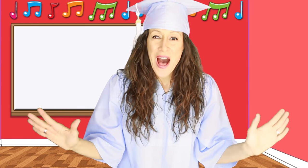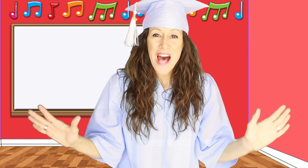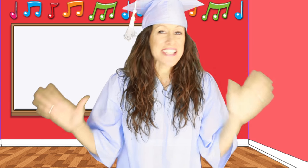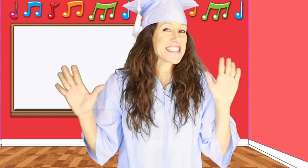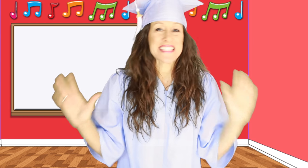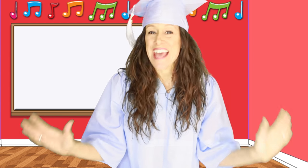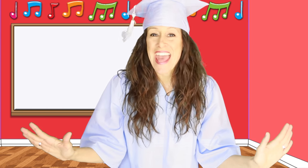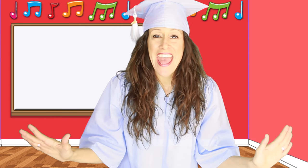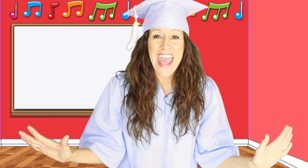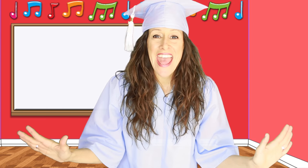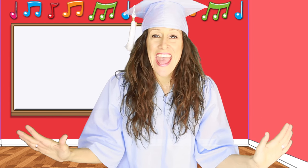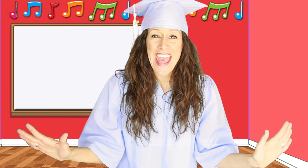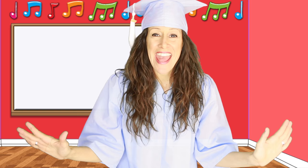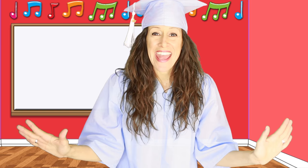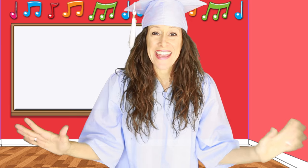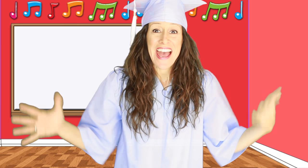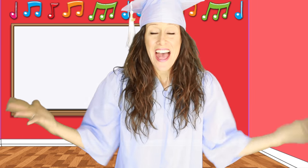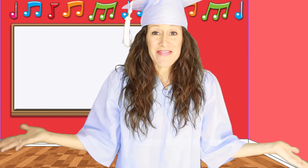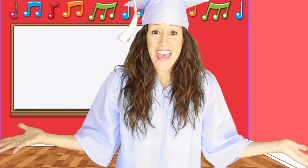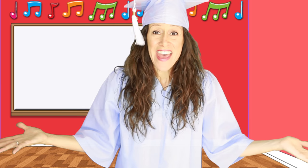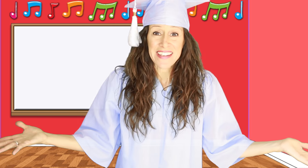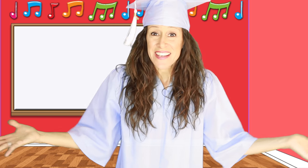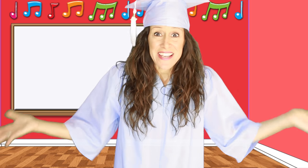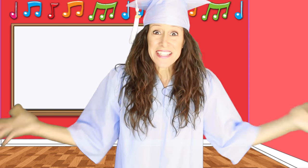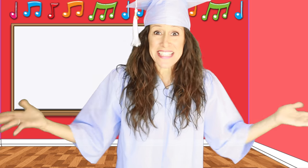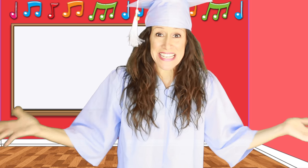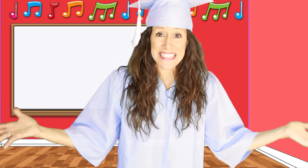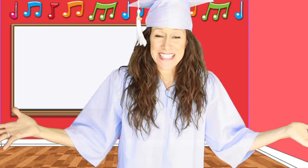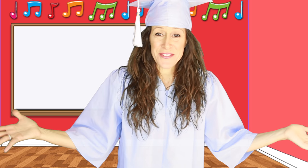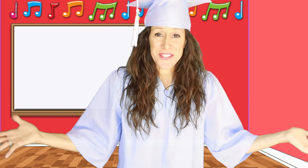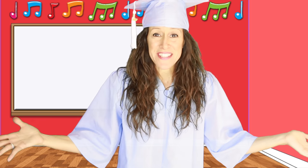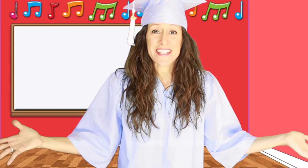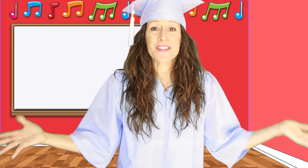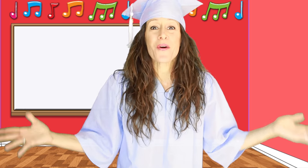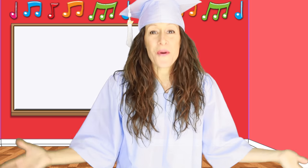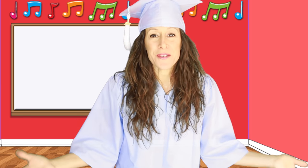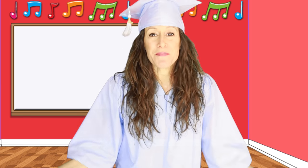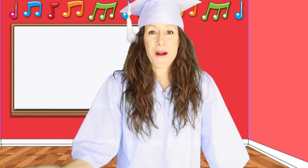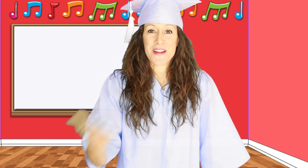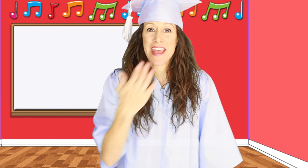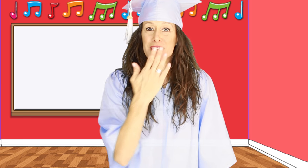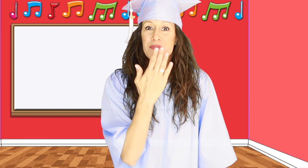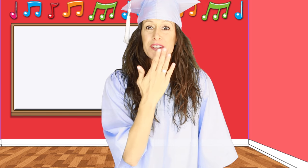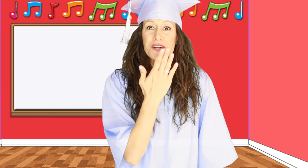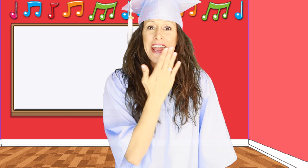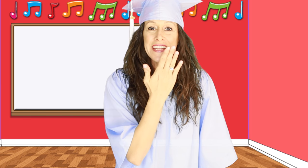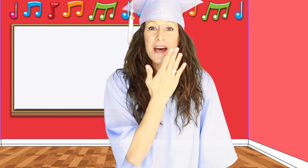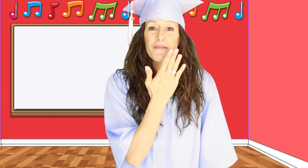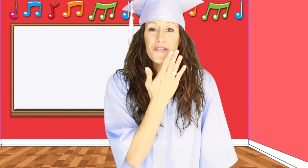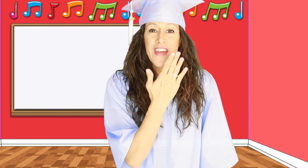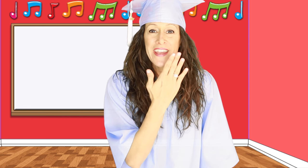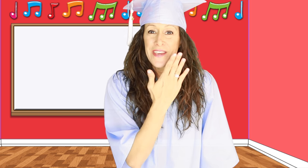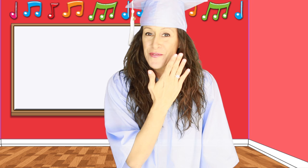wanna say. And then it's easy, you just sing the chorus part again. Put your hand up for thank you,